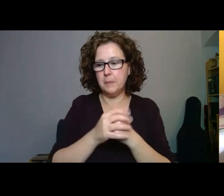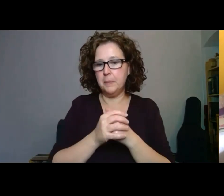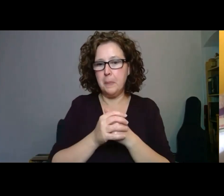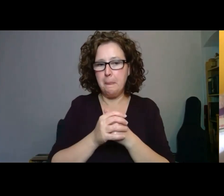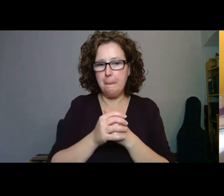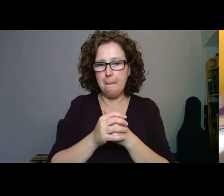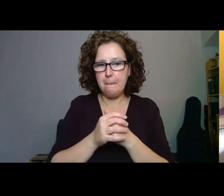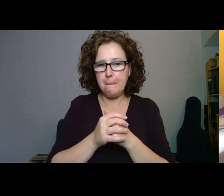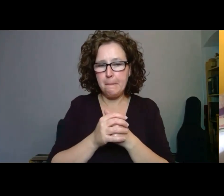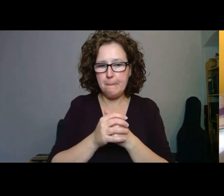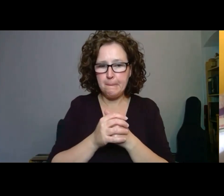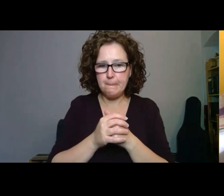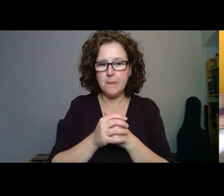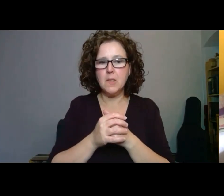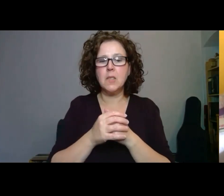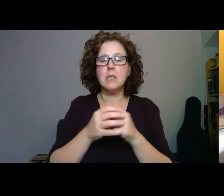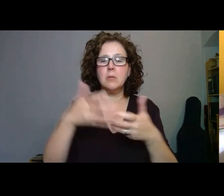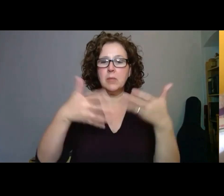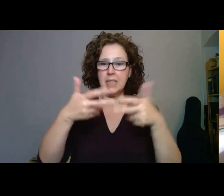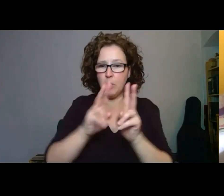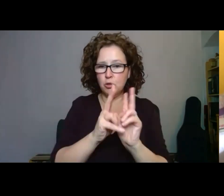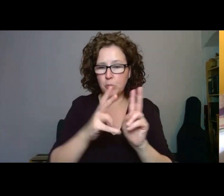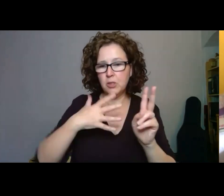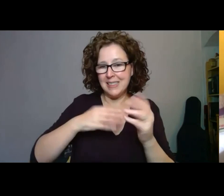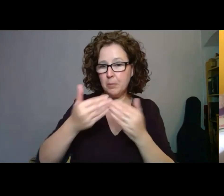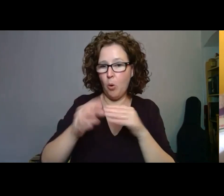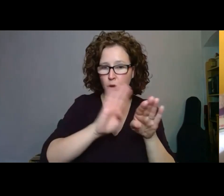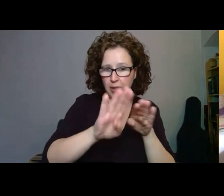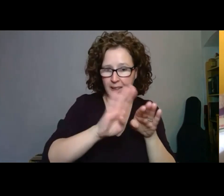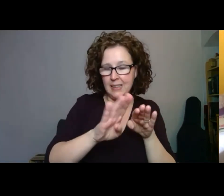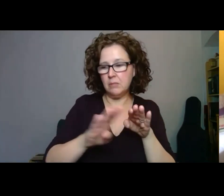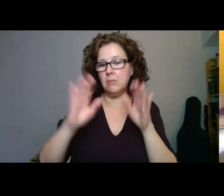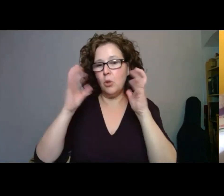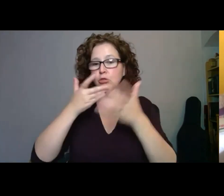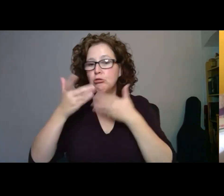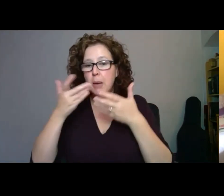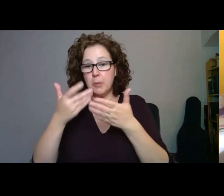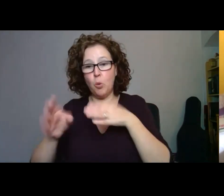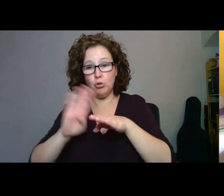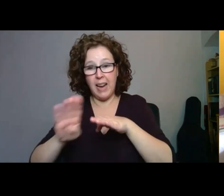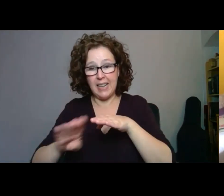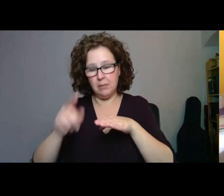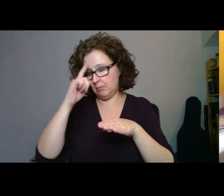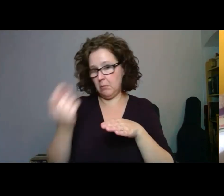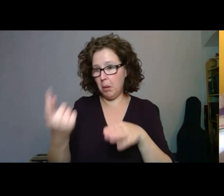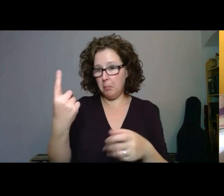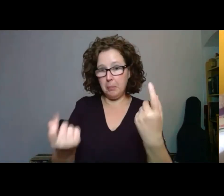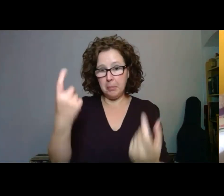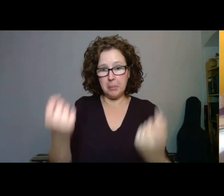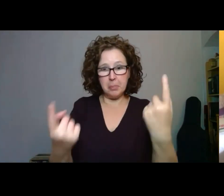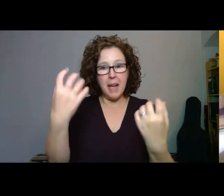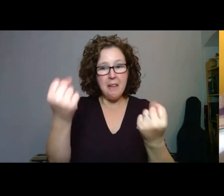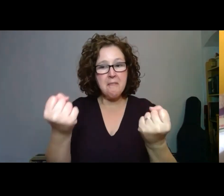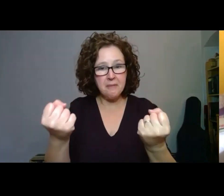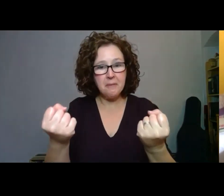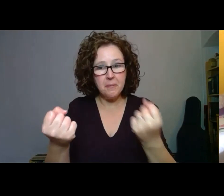for sign language interpreters and audio describers are popping up as well. So this